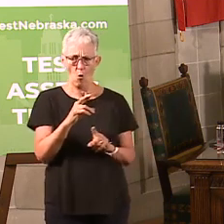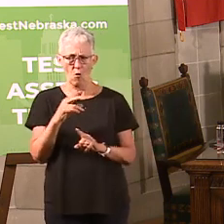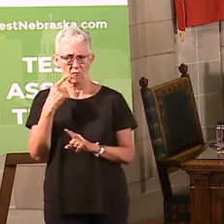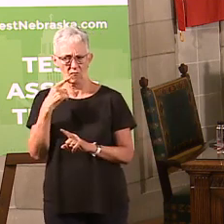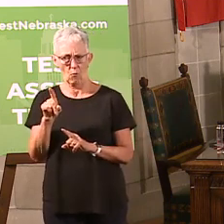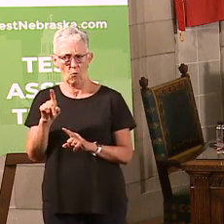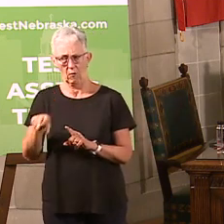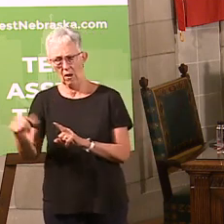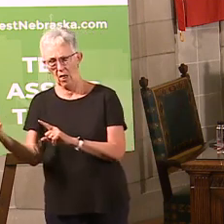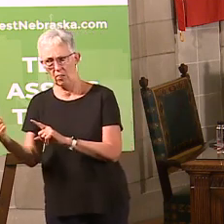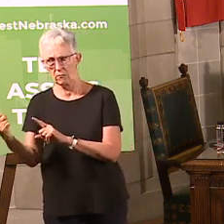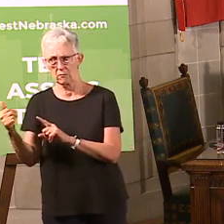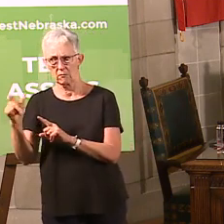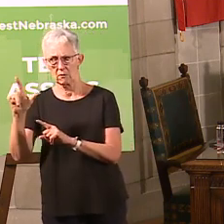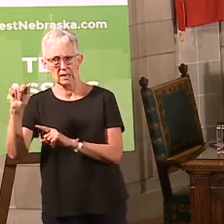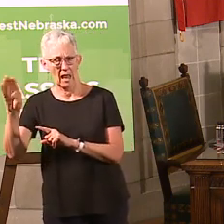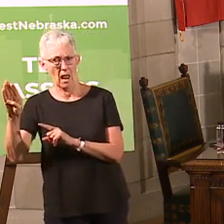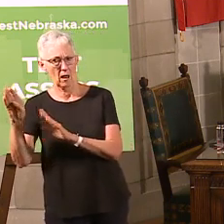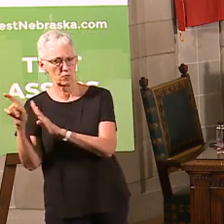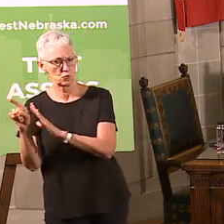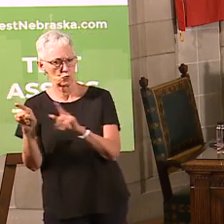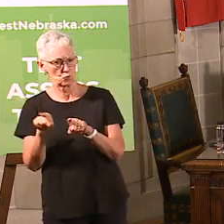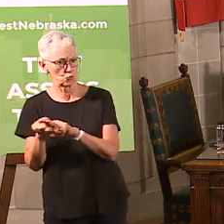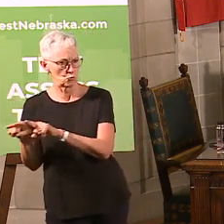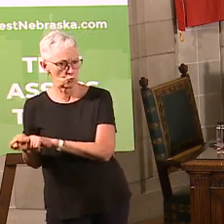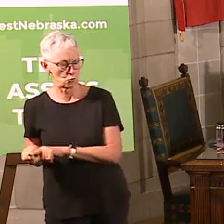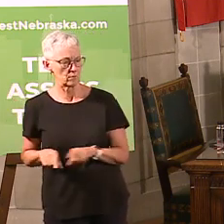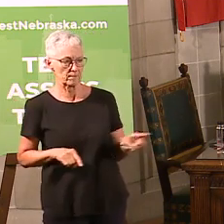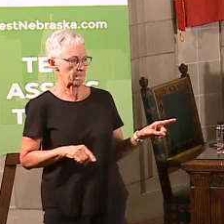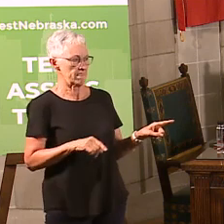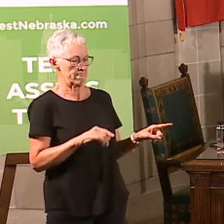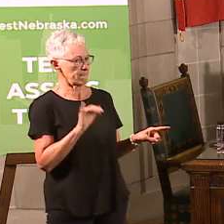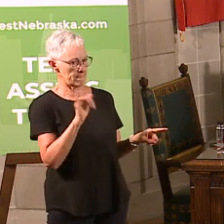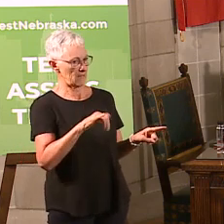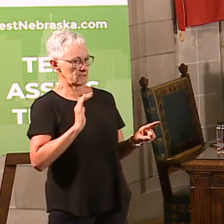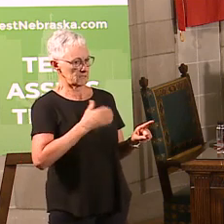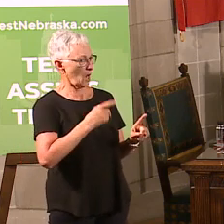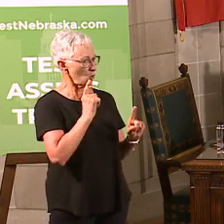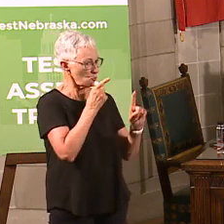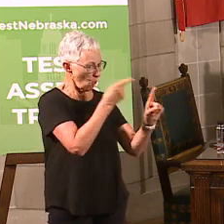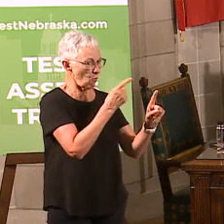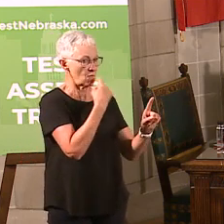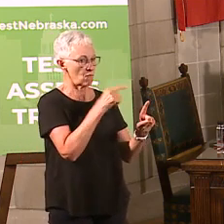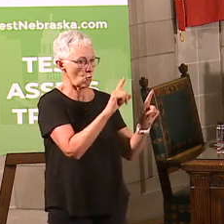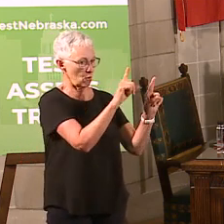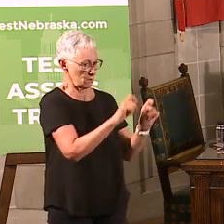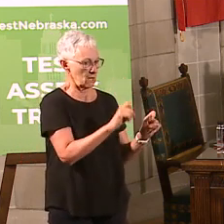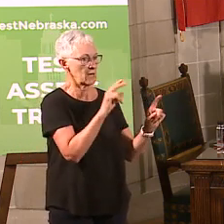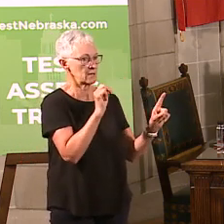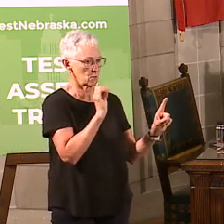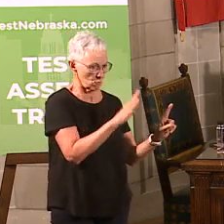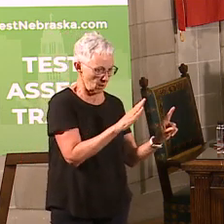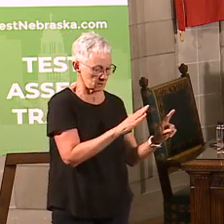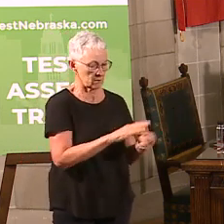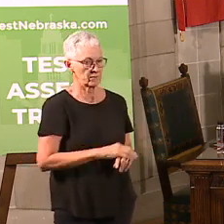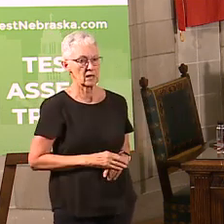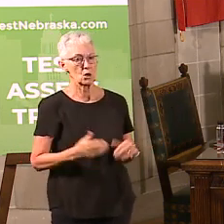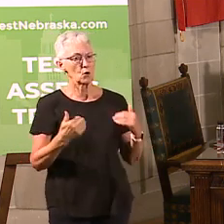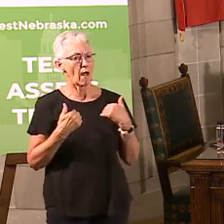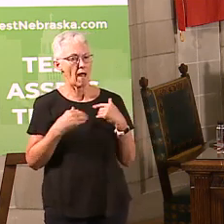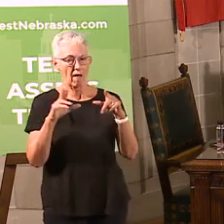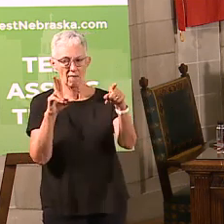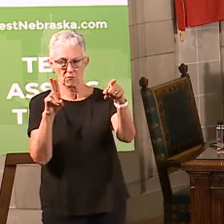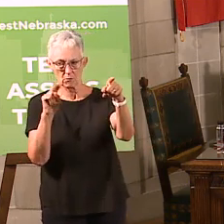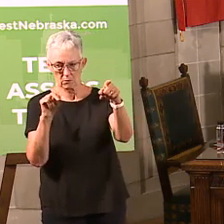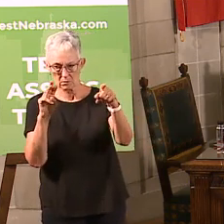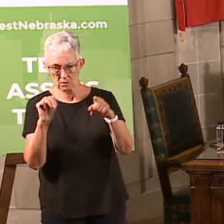just Test Nebraska. We also have the testing from the Nebraska Public Health Lab, UNMC. You've got the commercial labs out